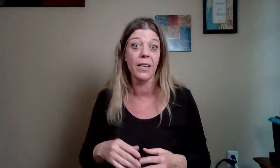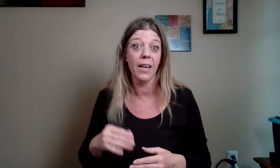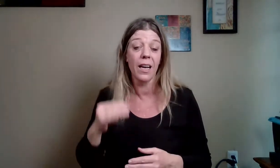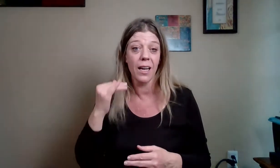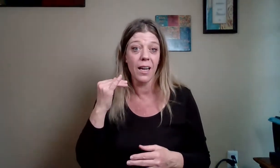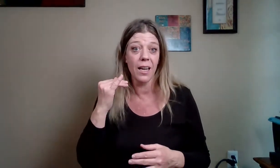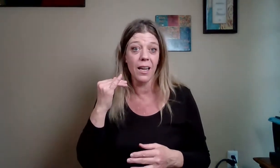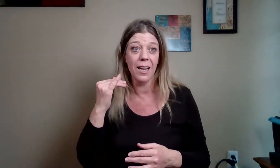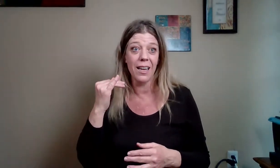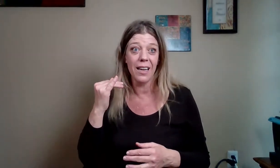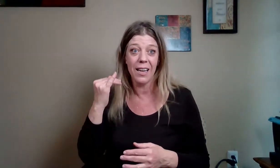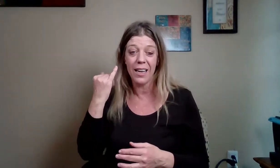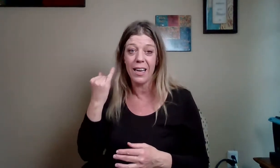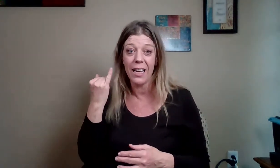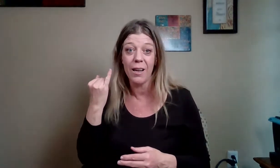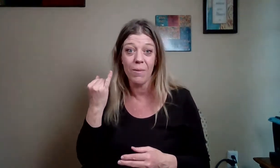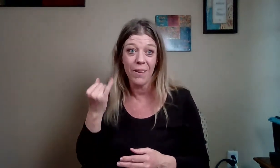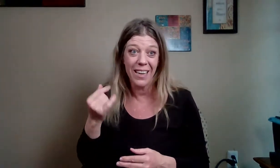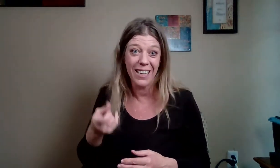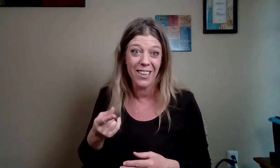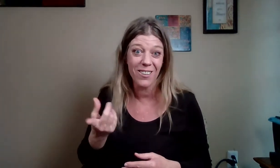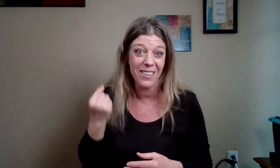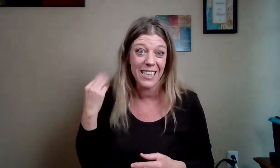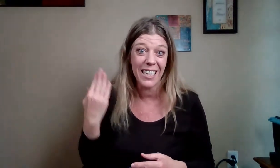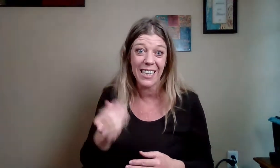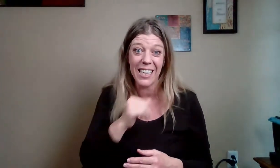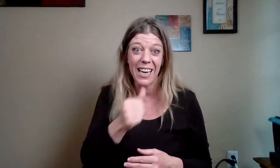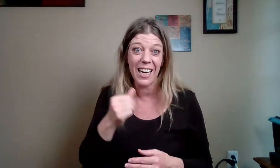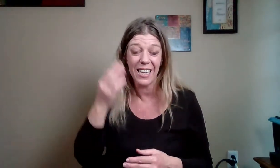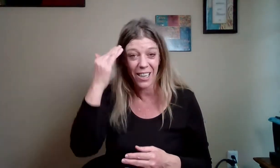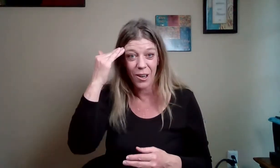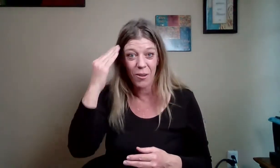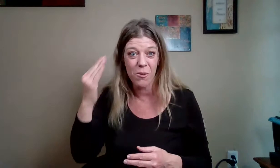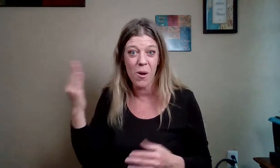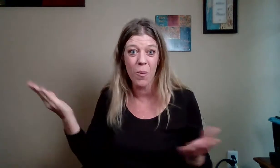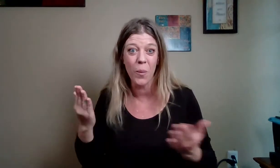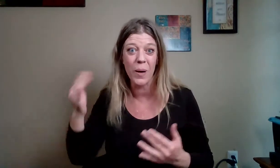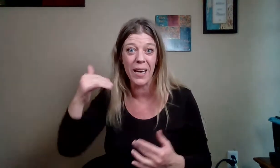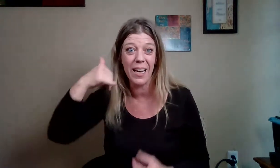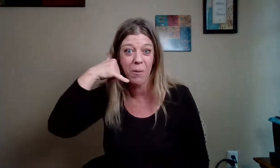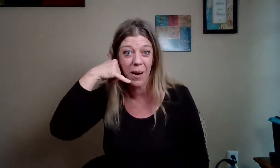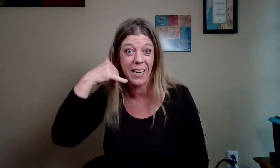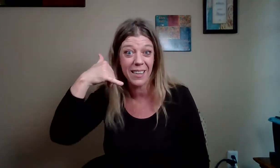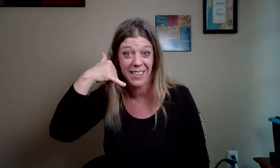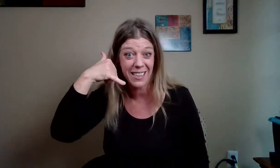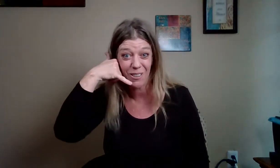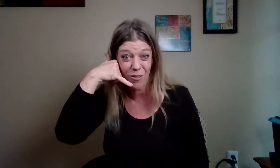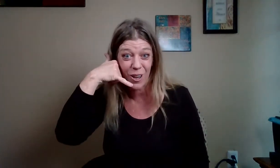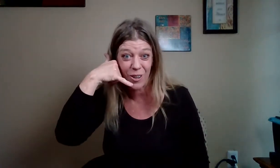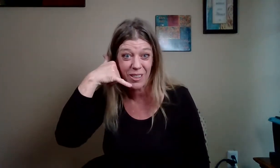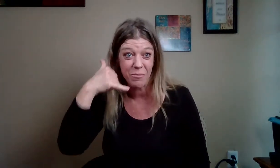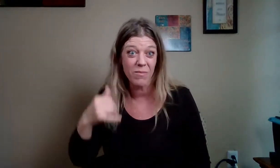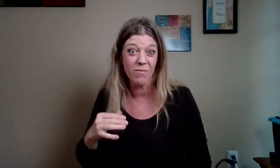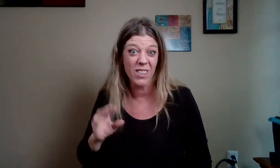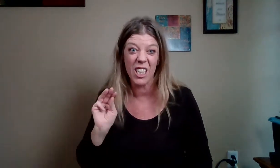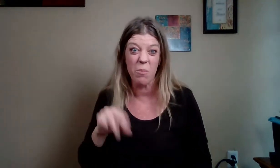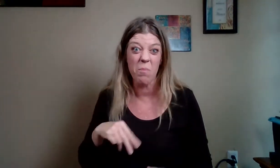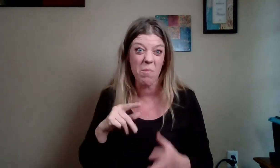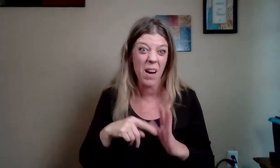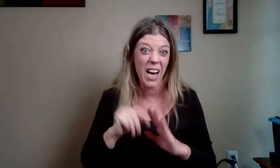And if you did not know why this is phone, you